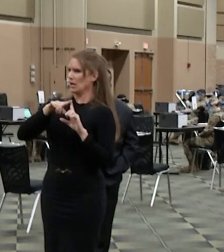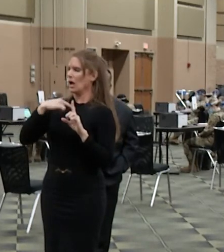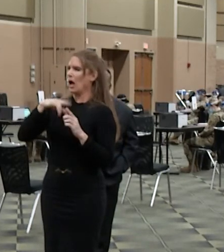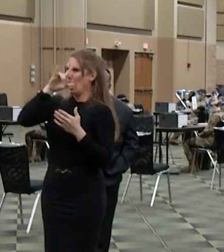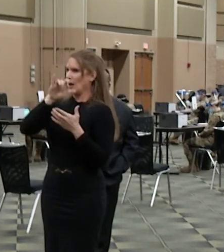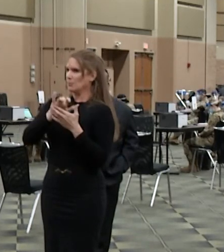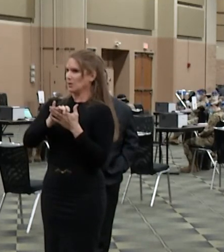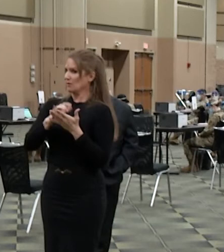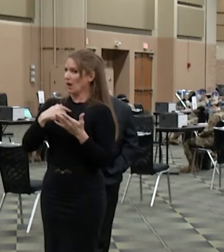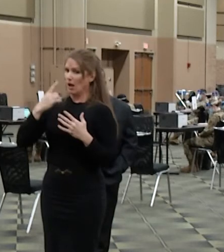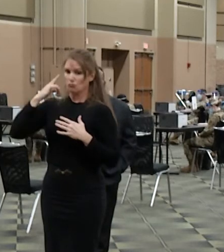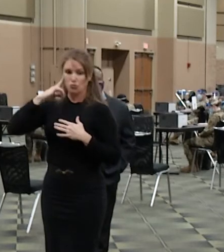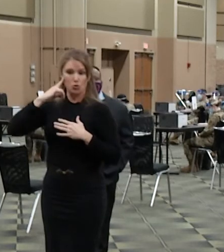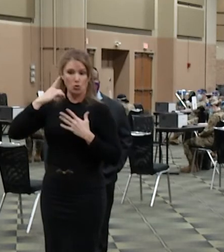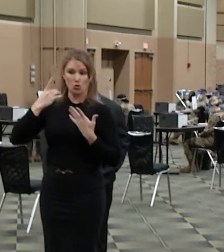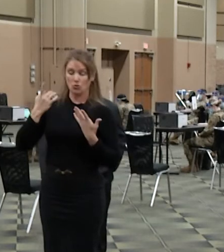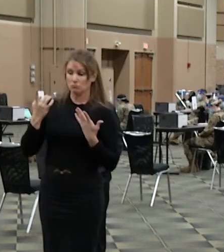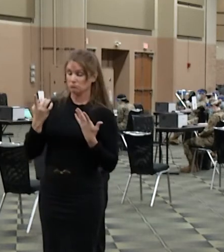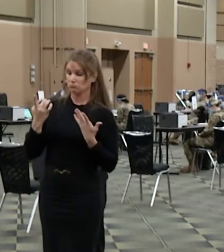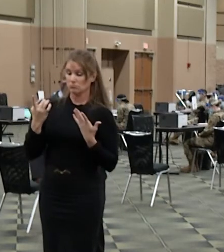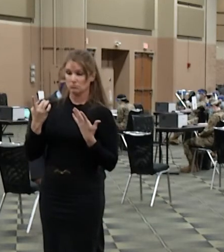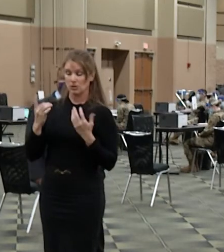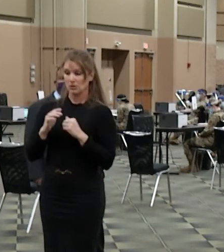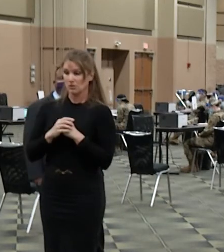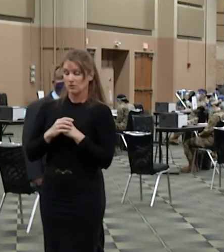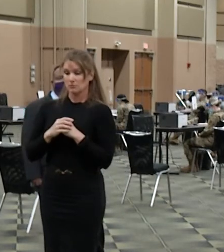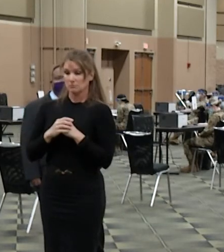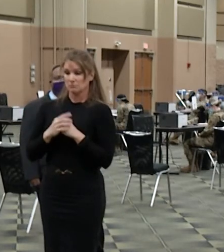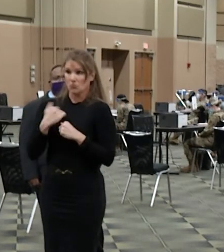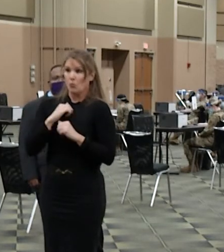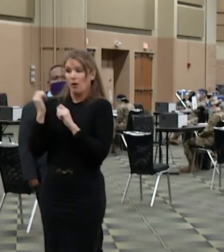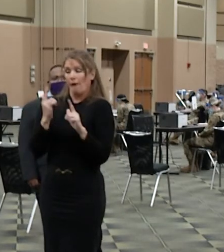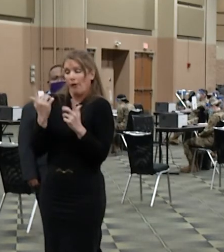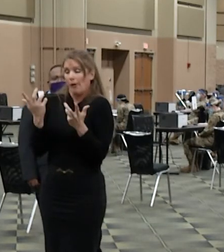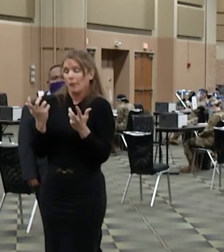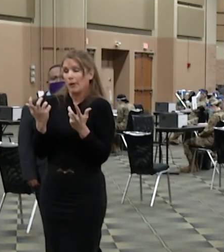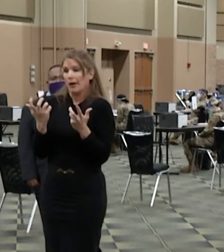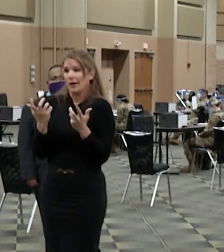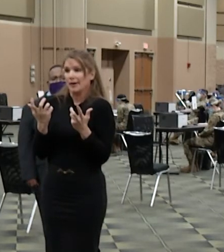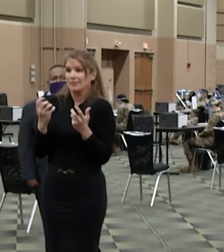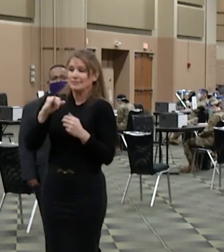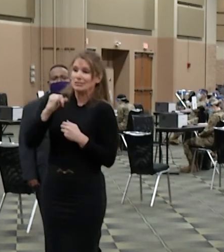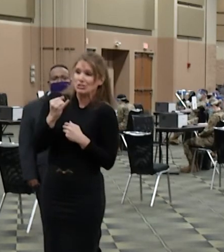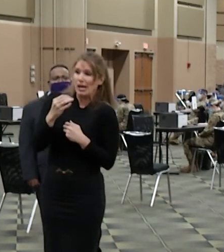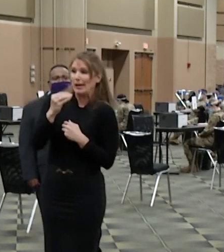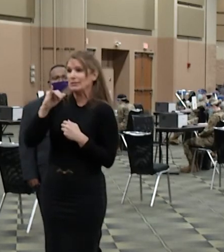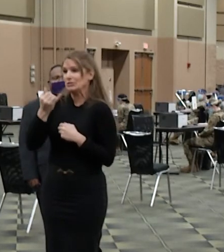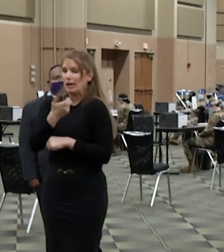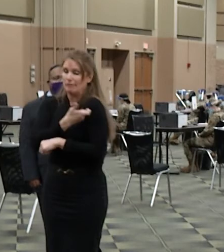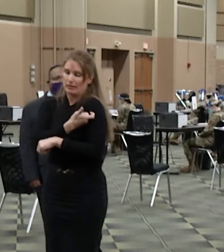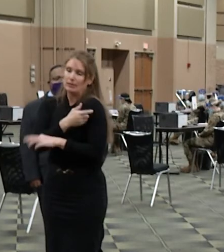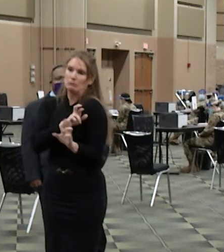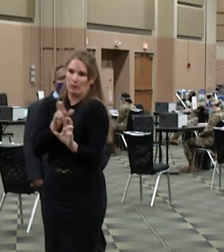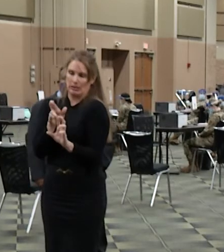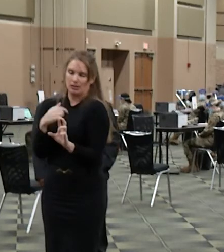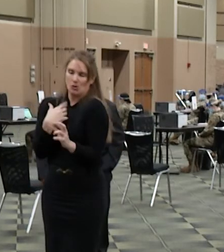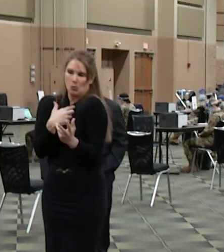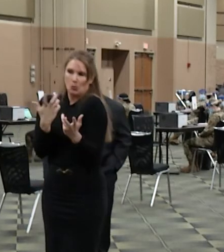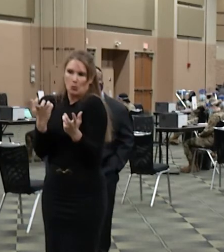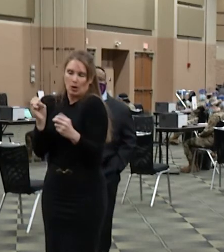believe, based on what I've heard, that we don't, that we all want the J&J vaccine to